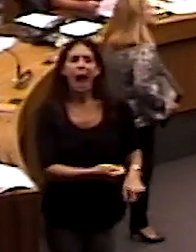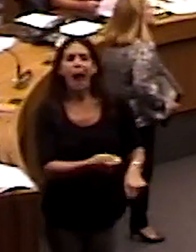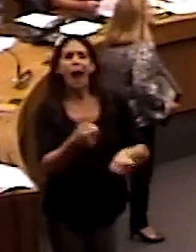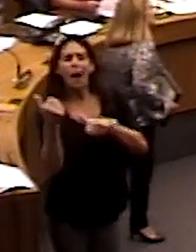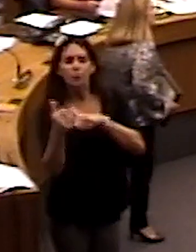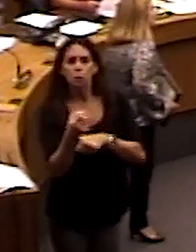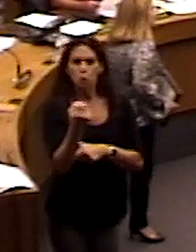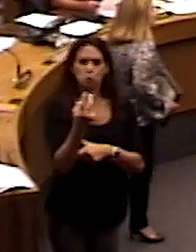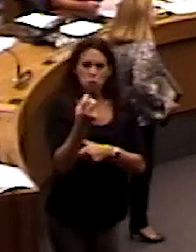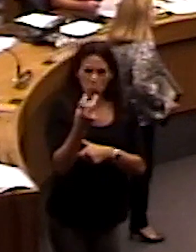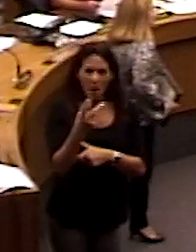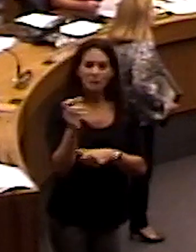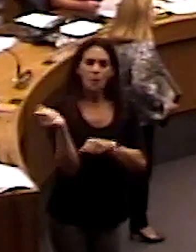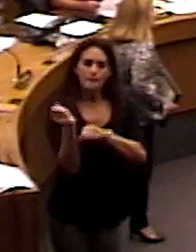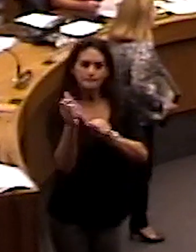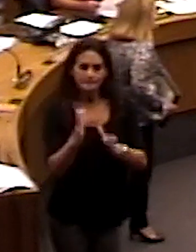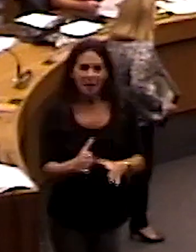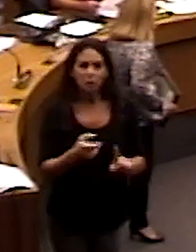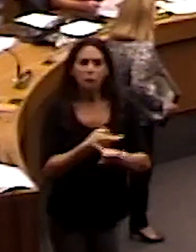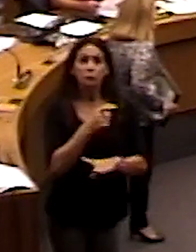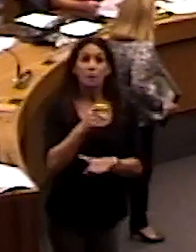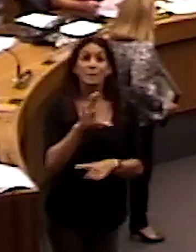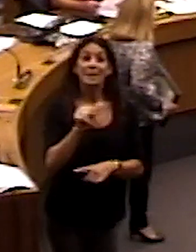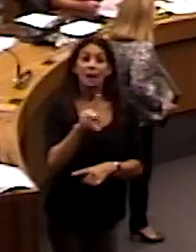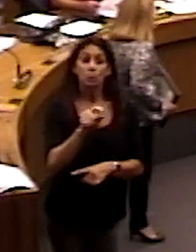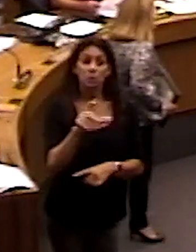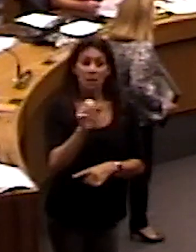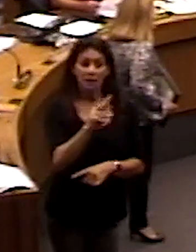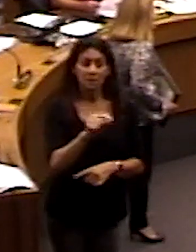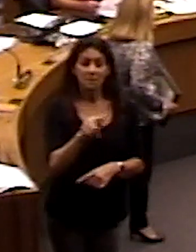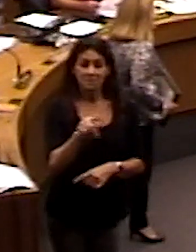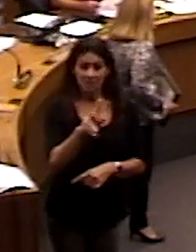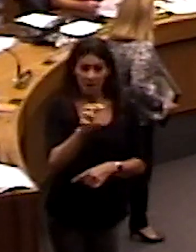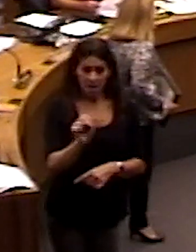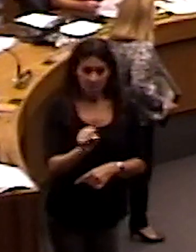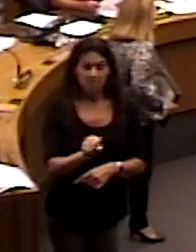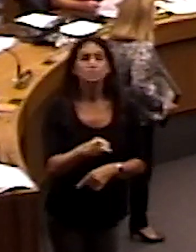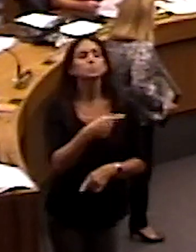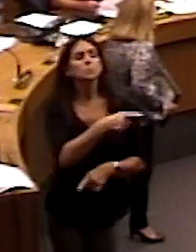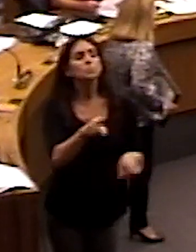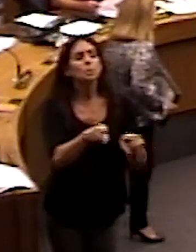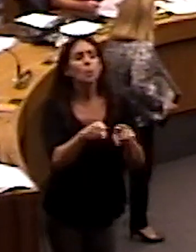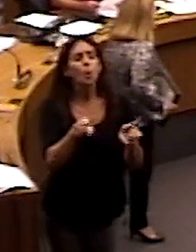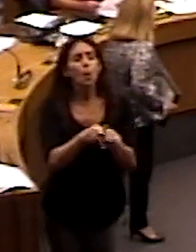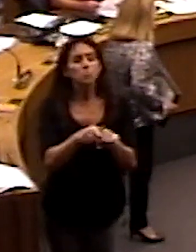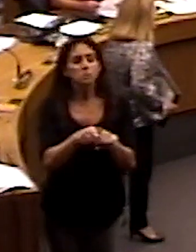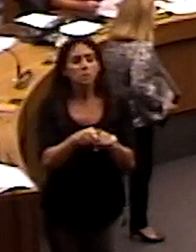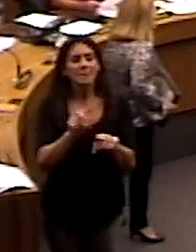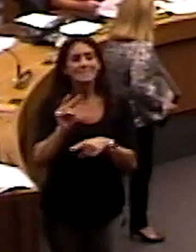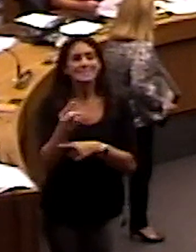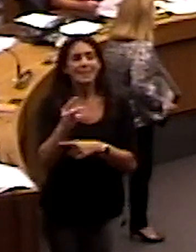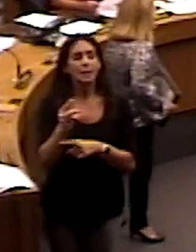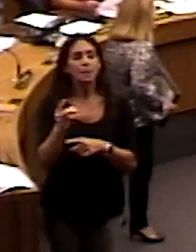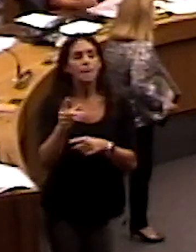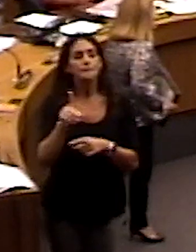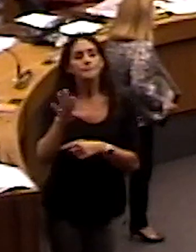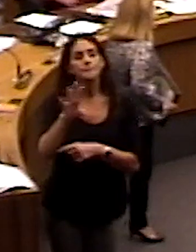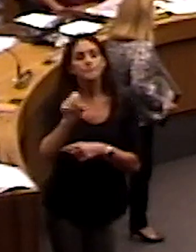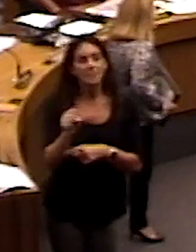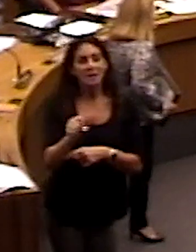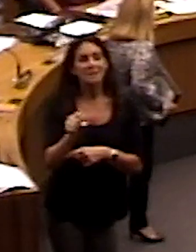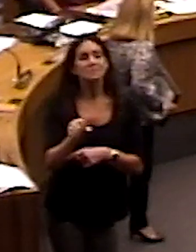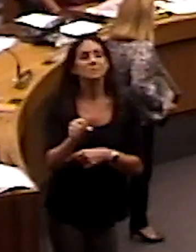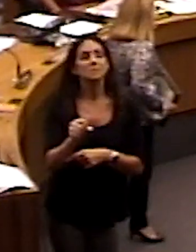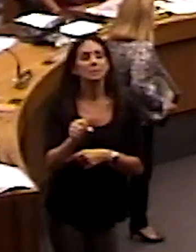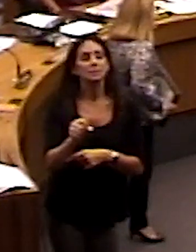Carolina Titans. Stephen is also the second base player for New Jersey to throw a perfect game, is the